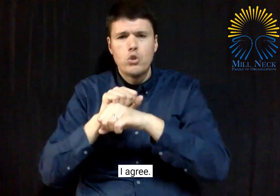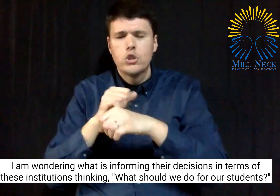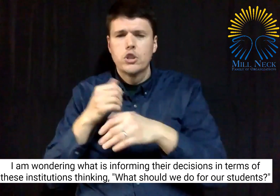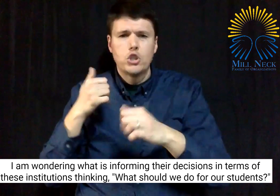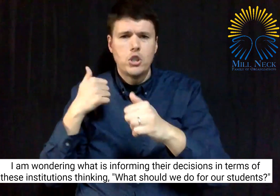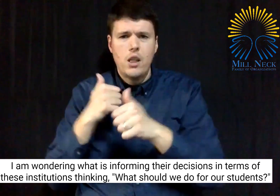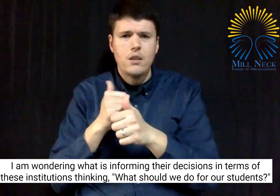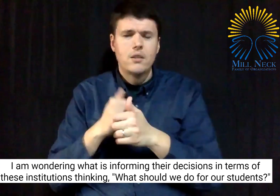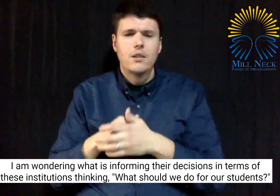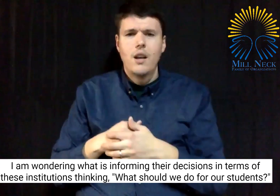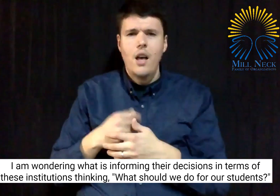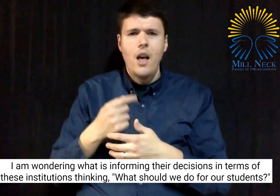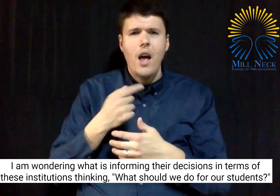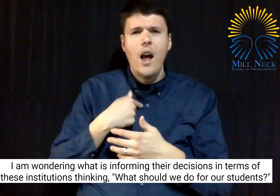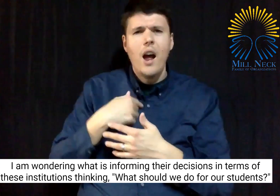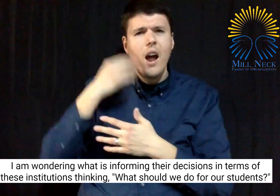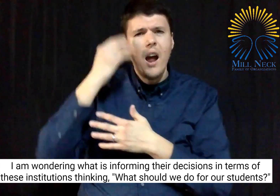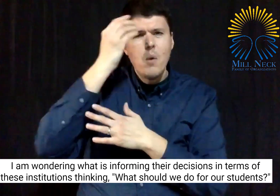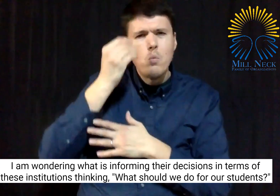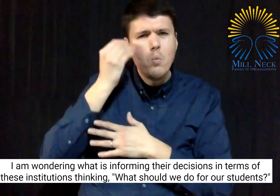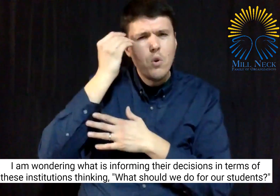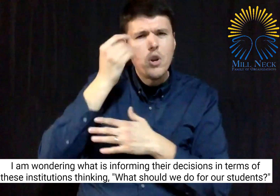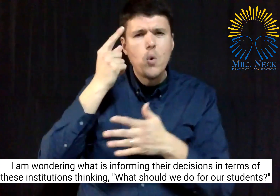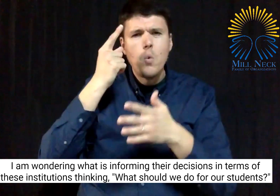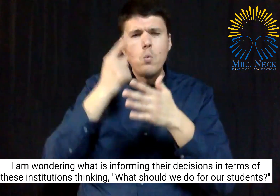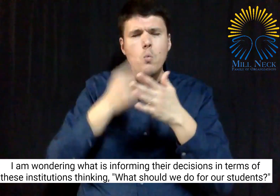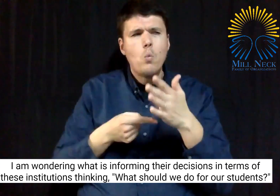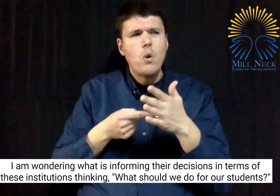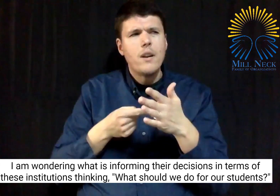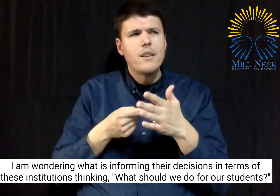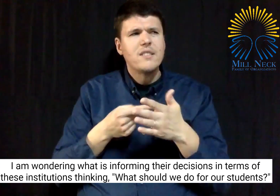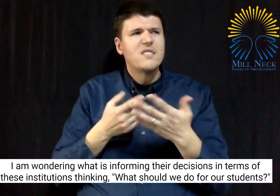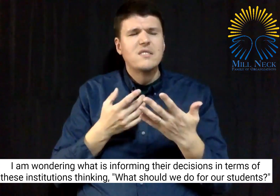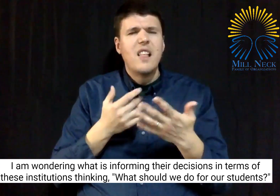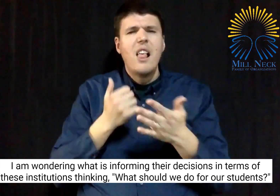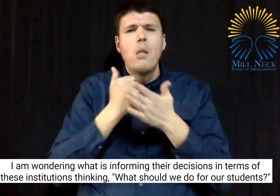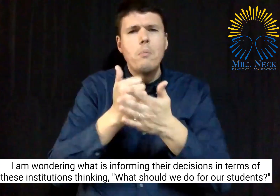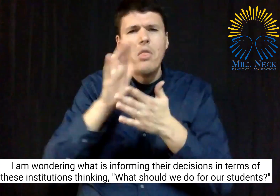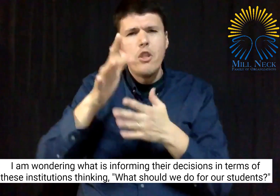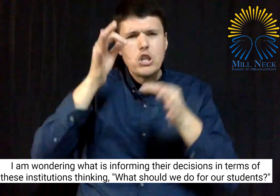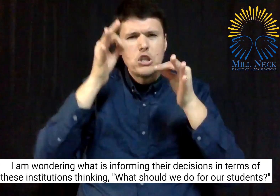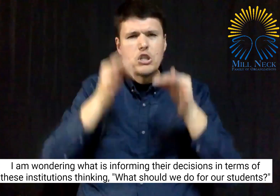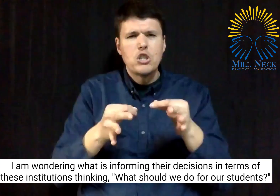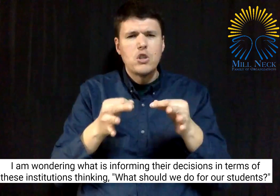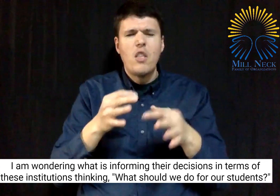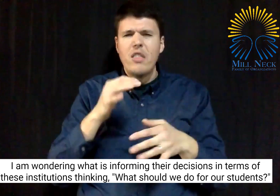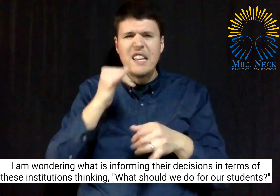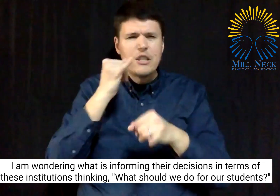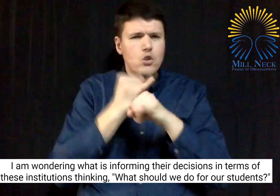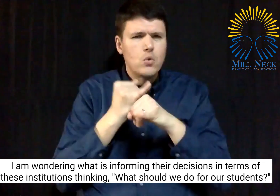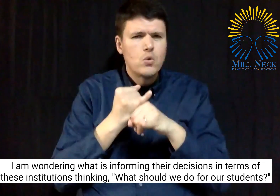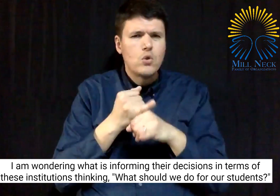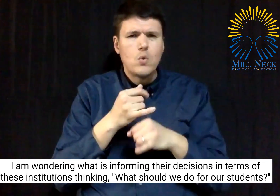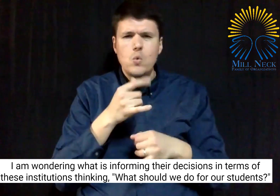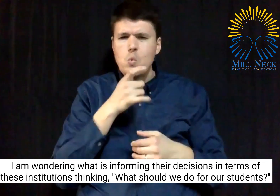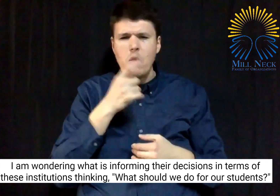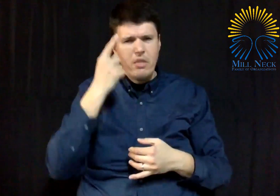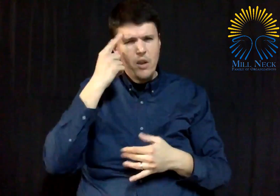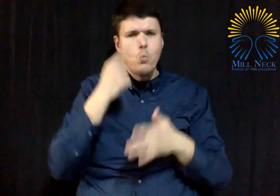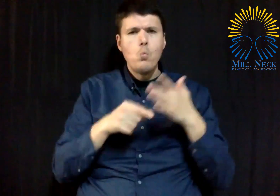am wondering what is informing their decisions in terms of these institutions thinking, what should we do for our students? Who